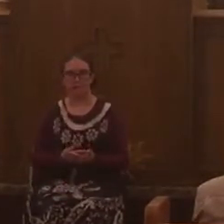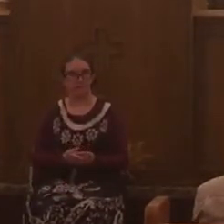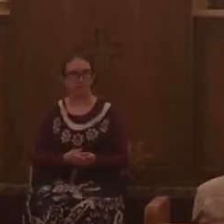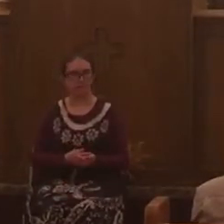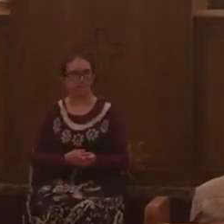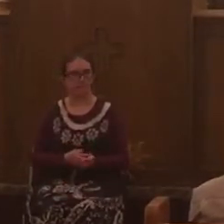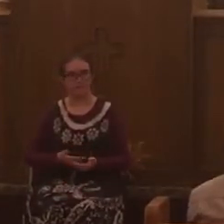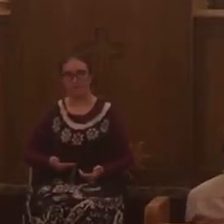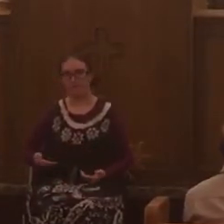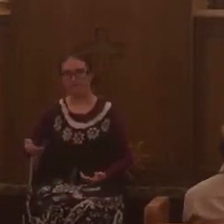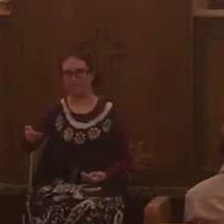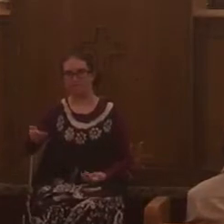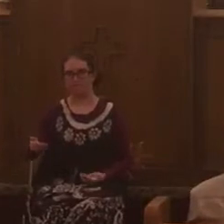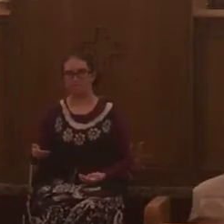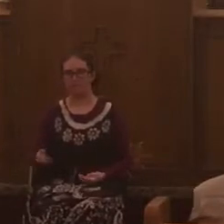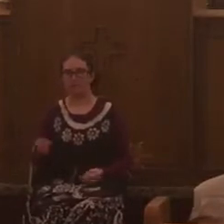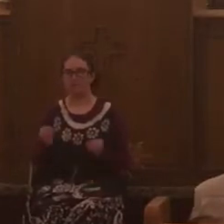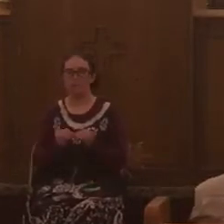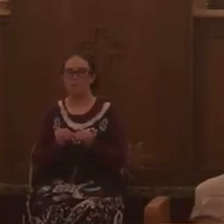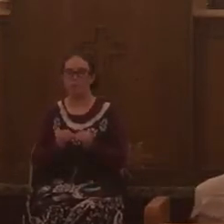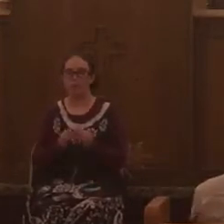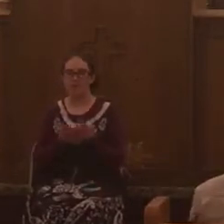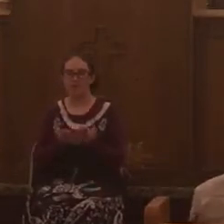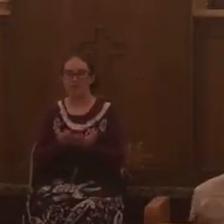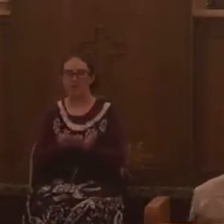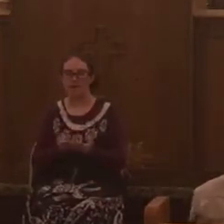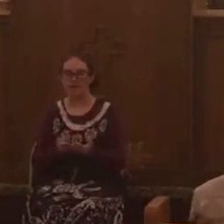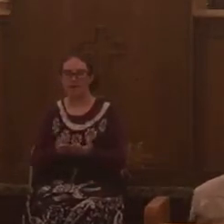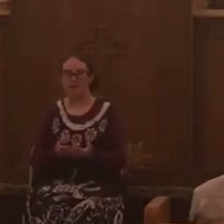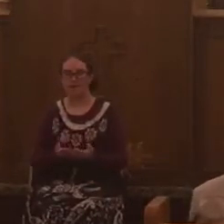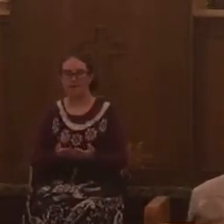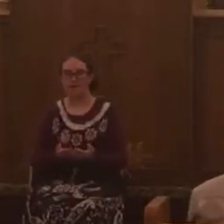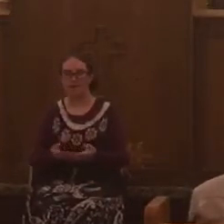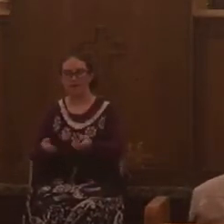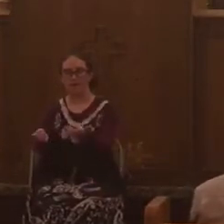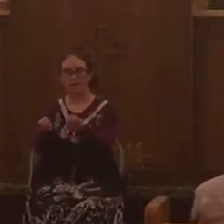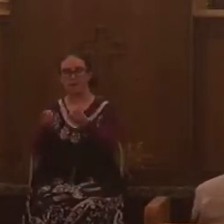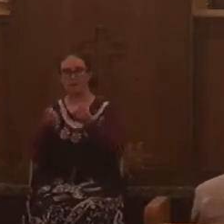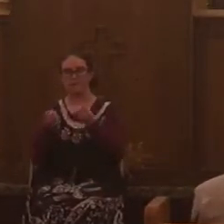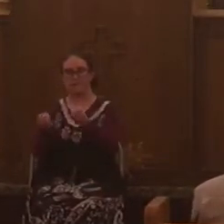of cards or handfuls of cards or whatever, and you go out and hand them out.